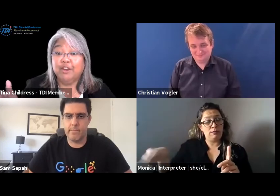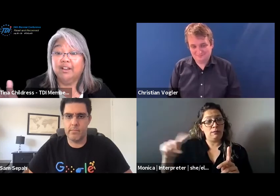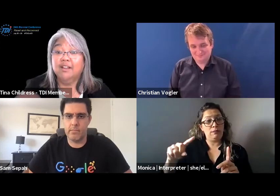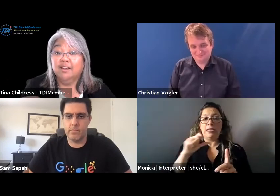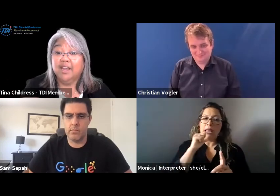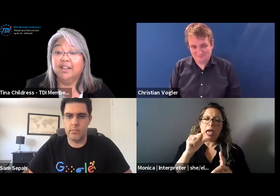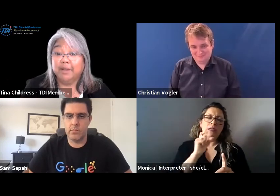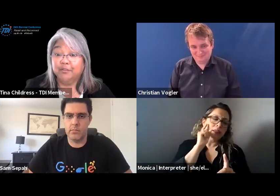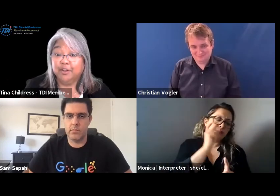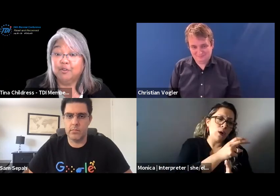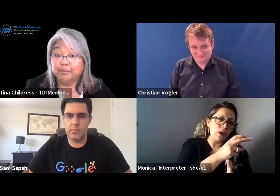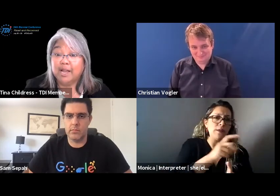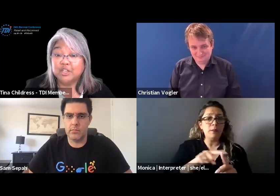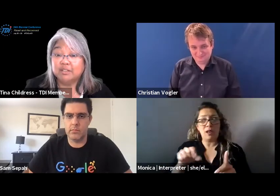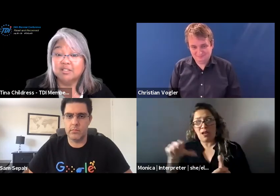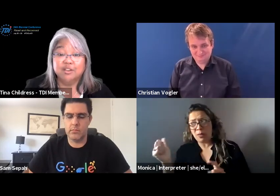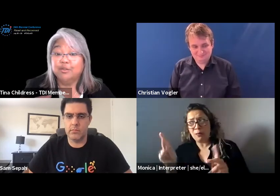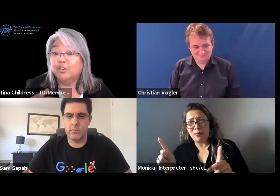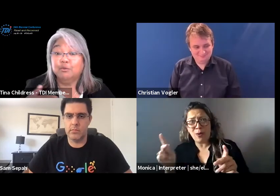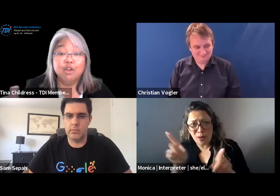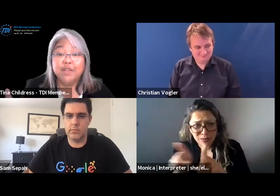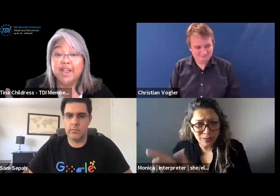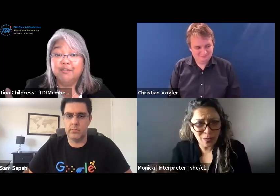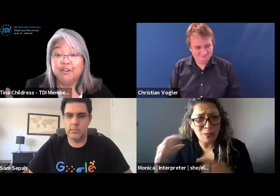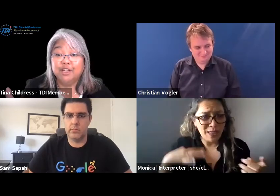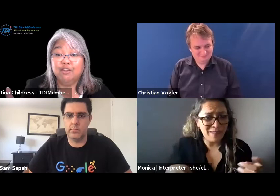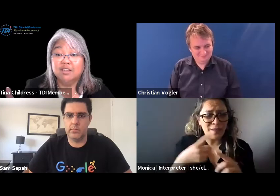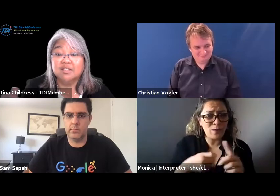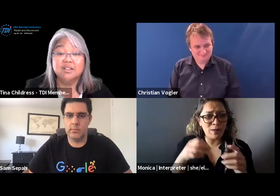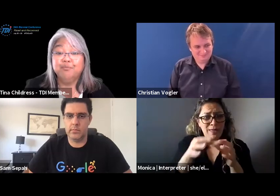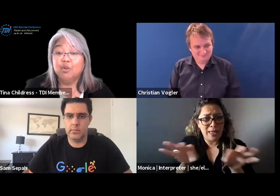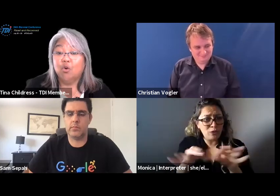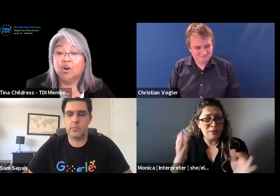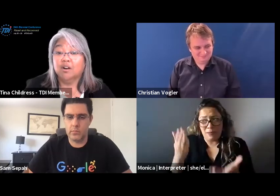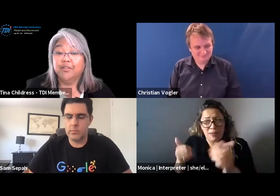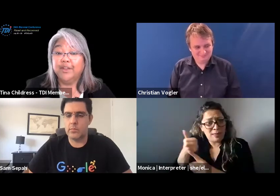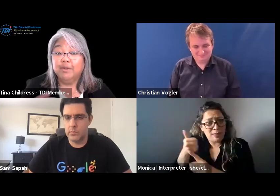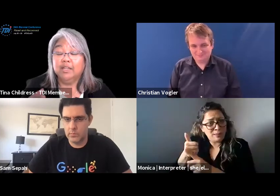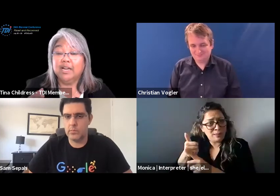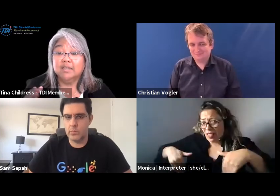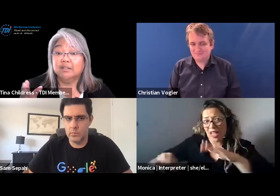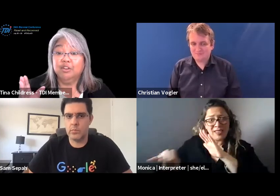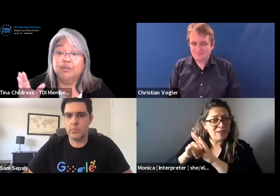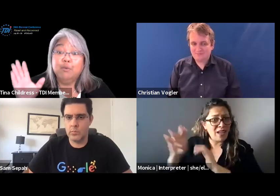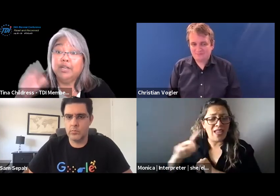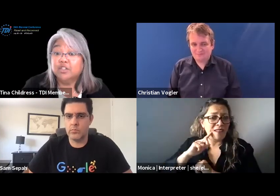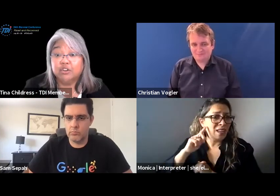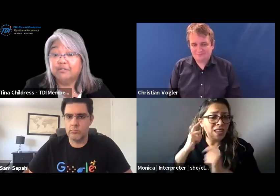hearing can benefit from captions. They don't know they have hearing loss, or they realize that, they want to turn off